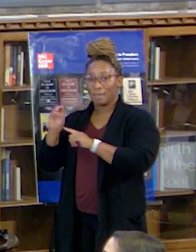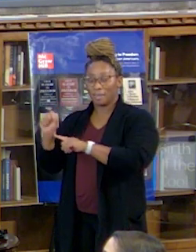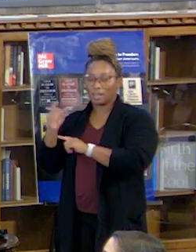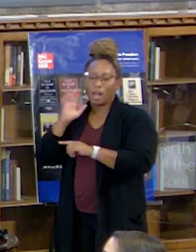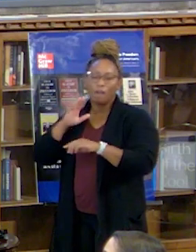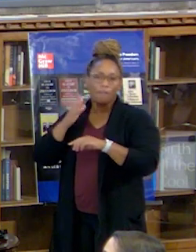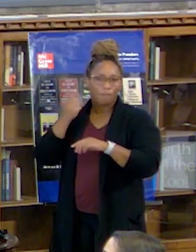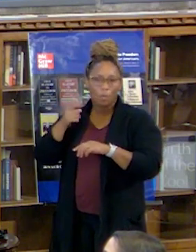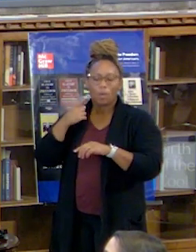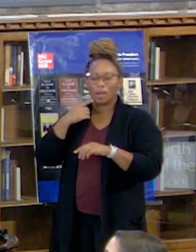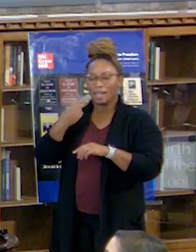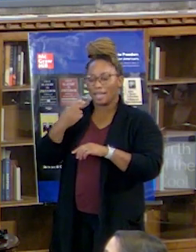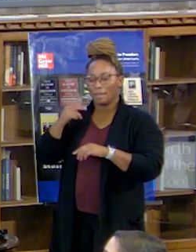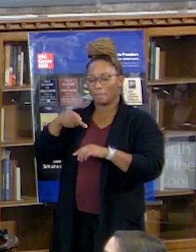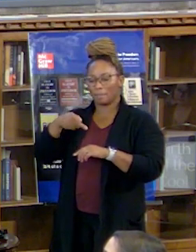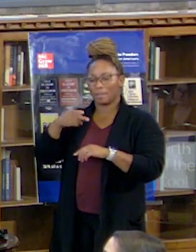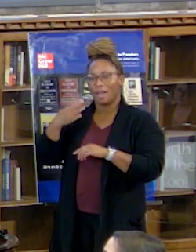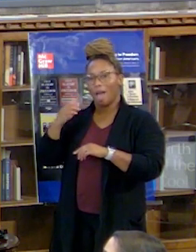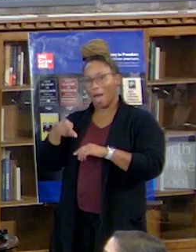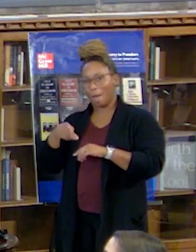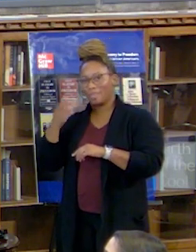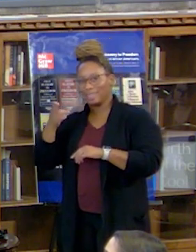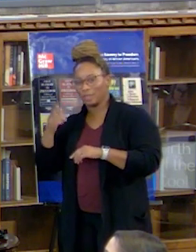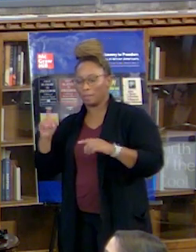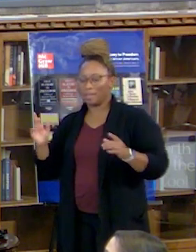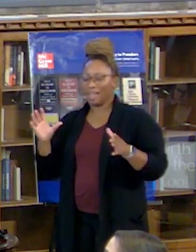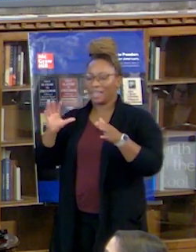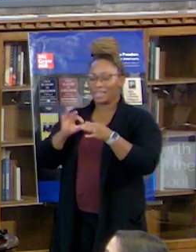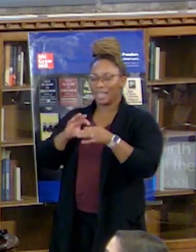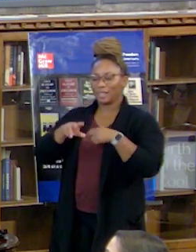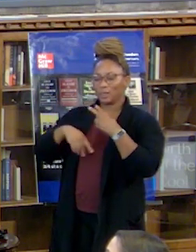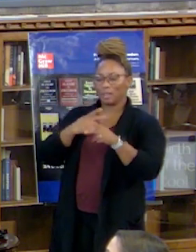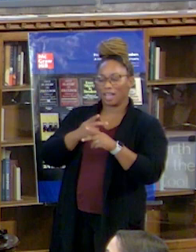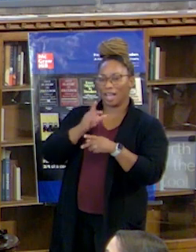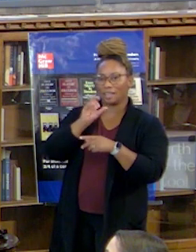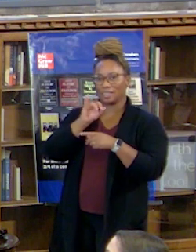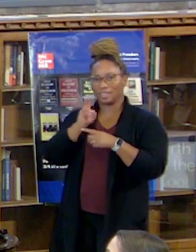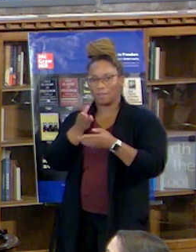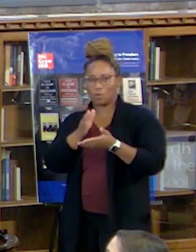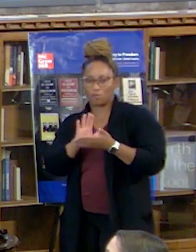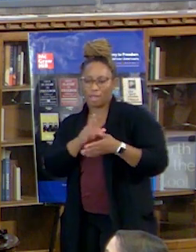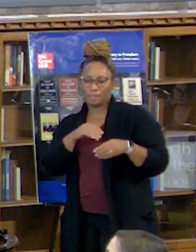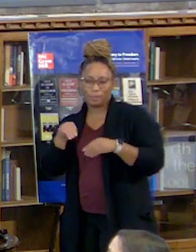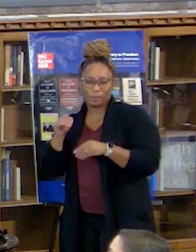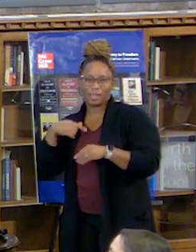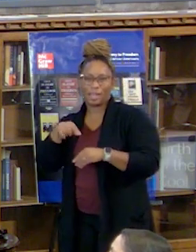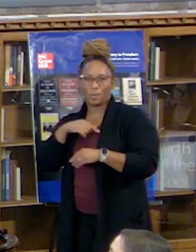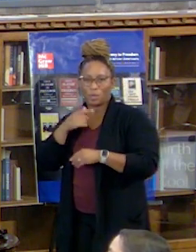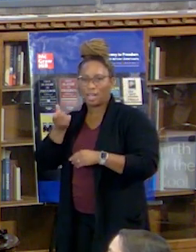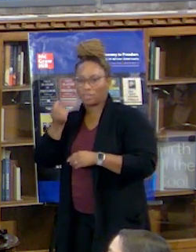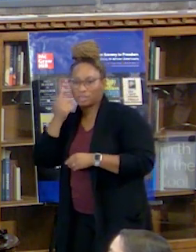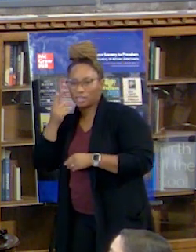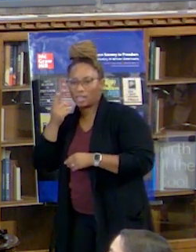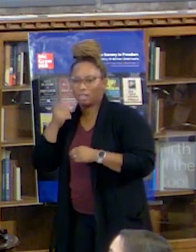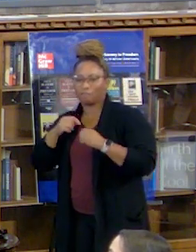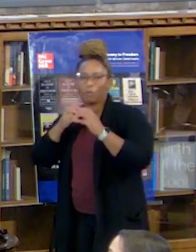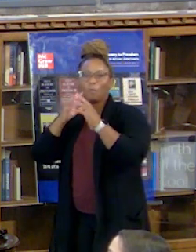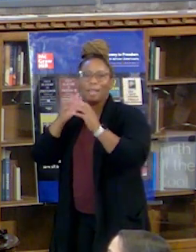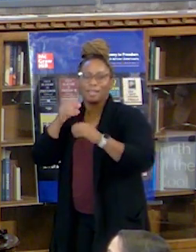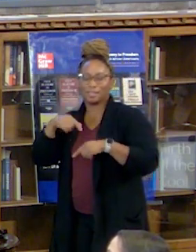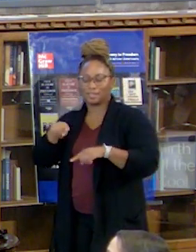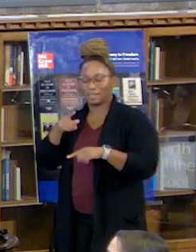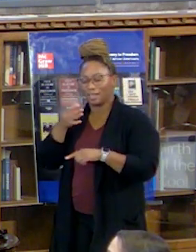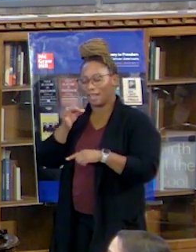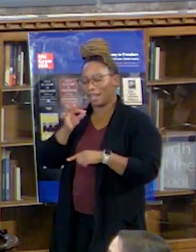history but hip-hop history connected to the kind of civil rights movements that we understood formations of the